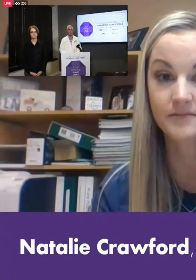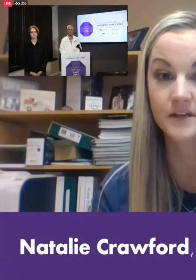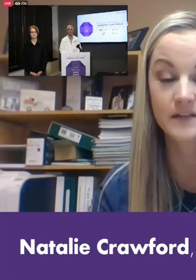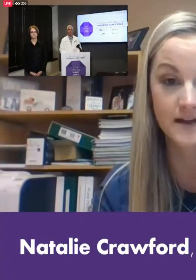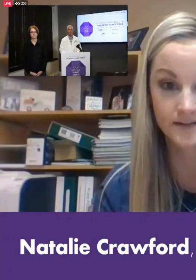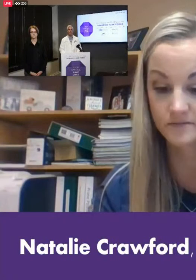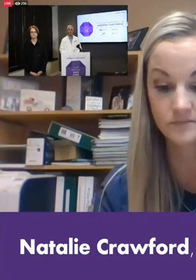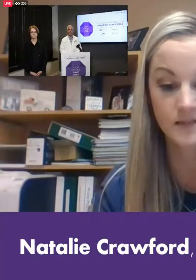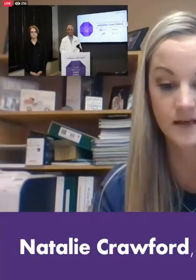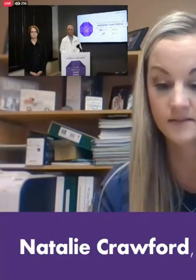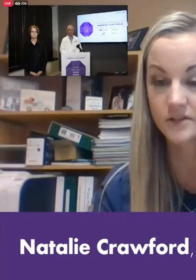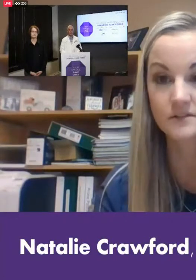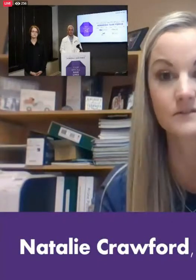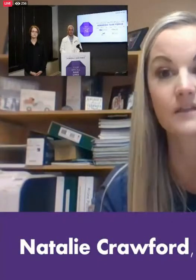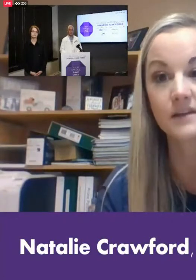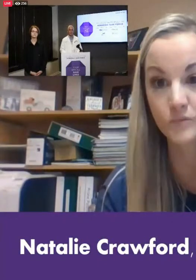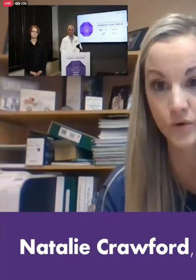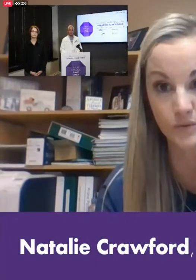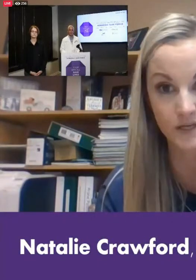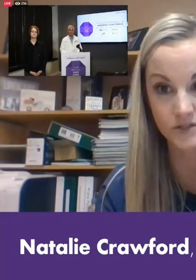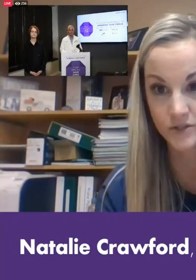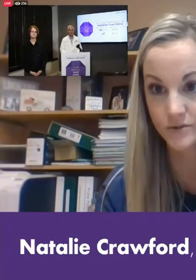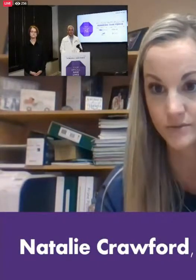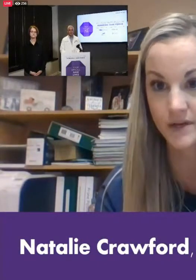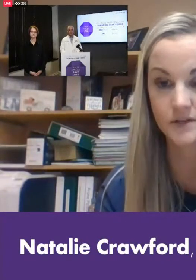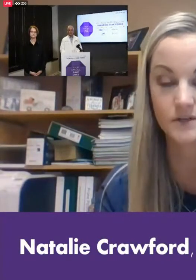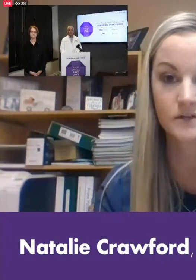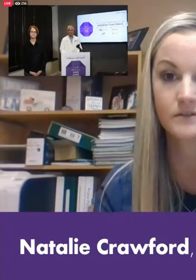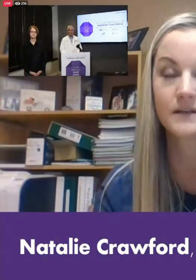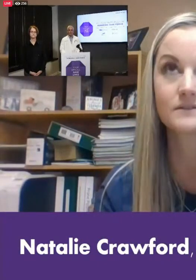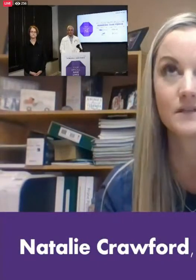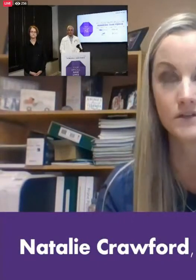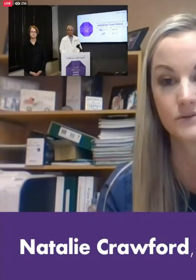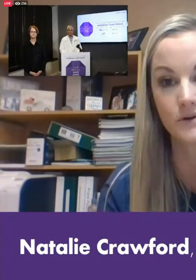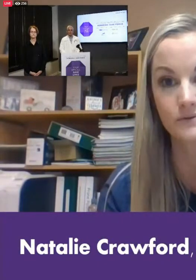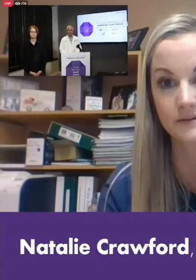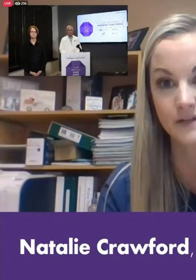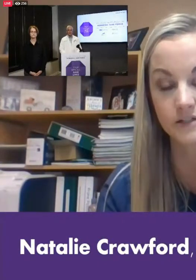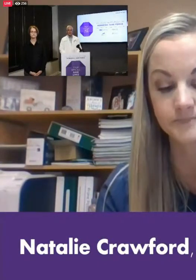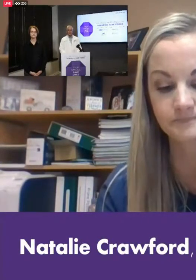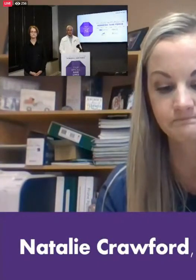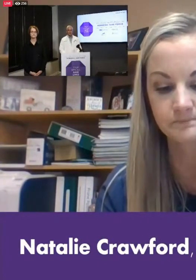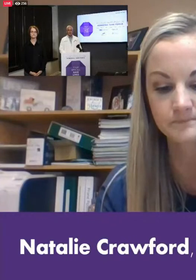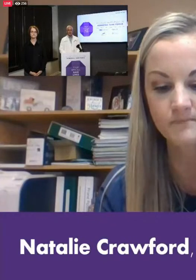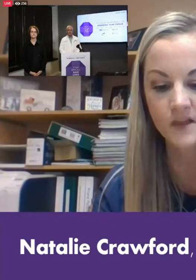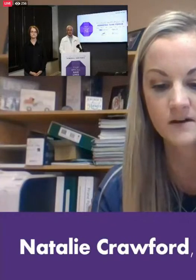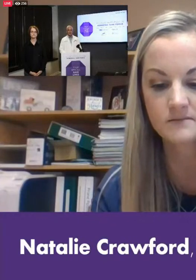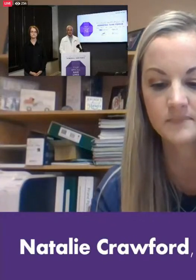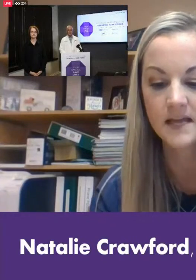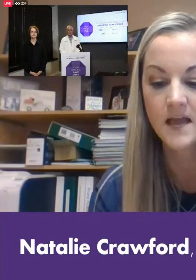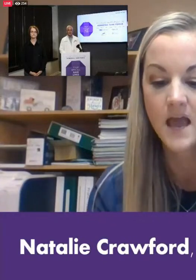telling them that they're dying, that there's nothing more we can do. They continue to go downhill.